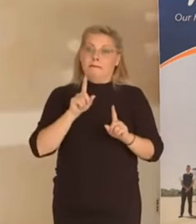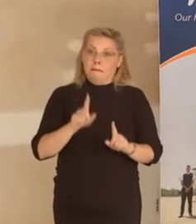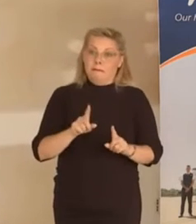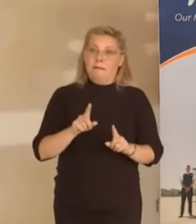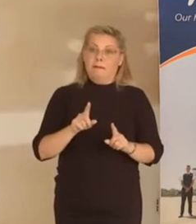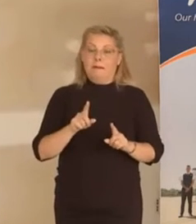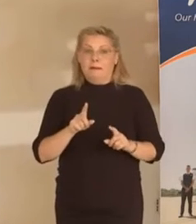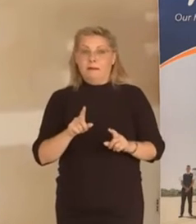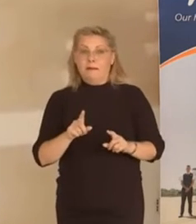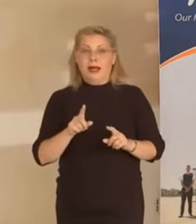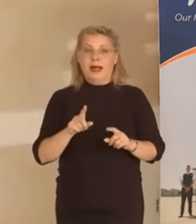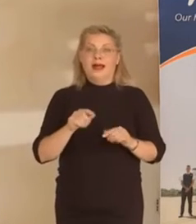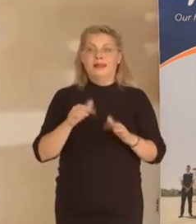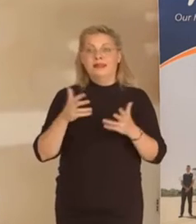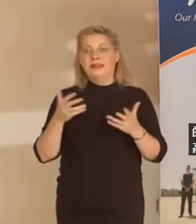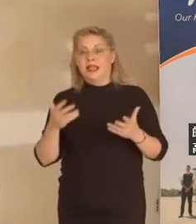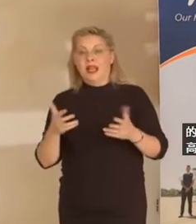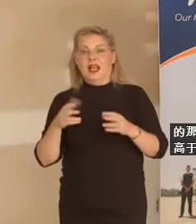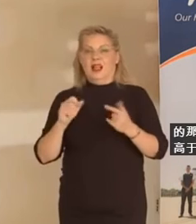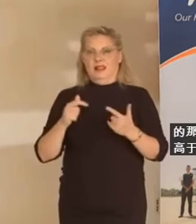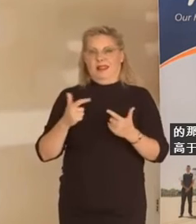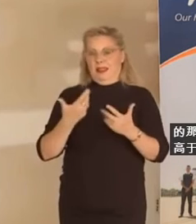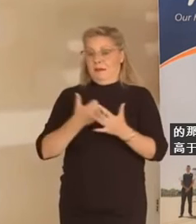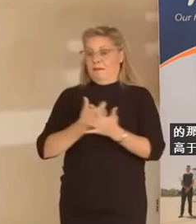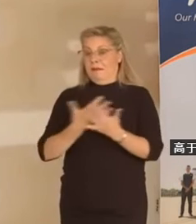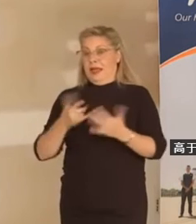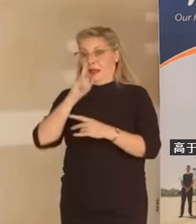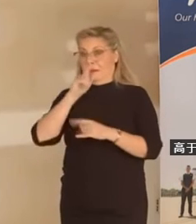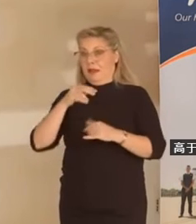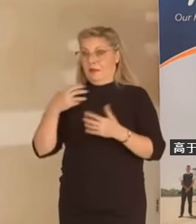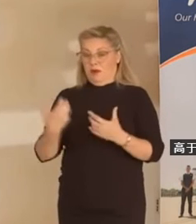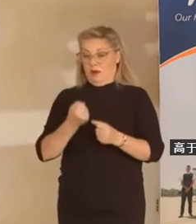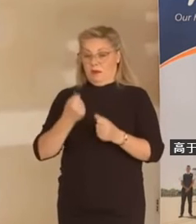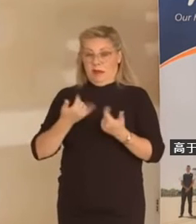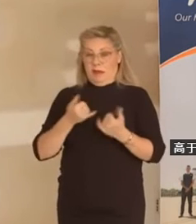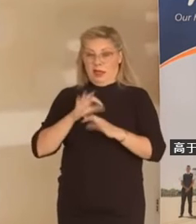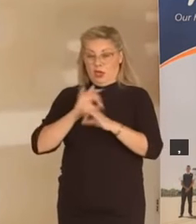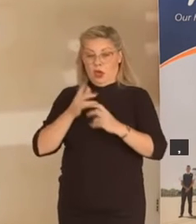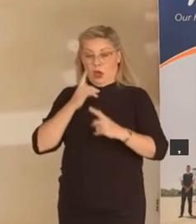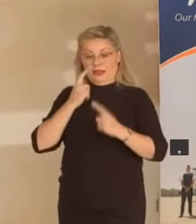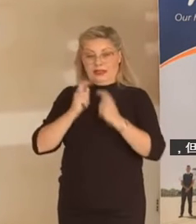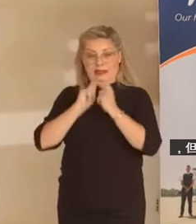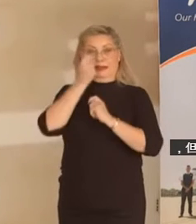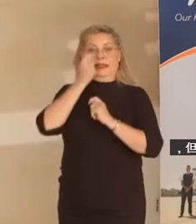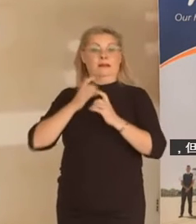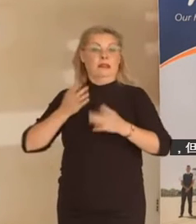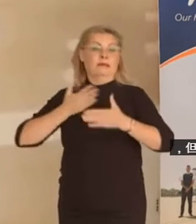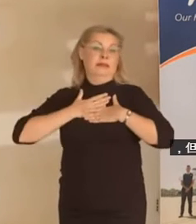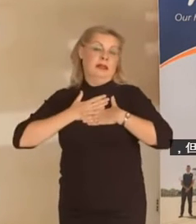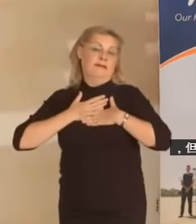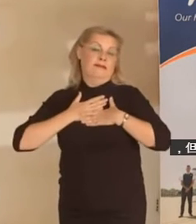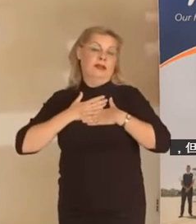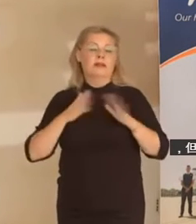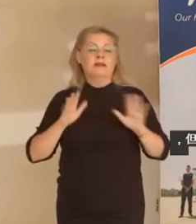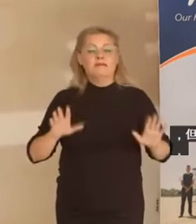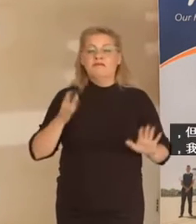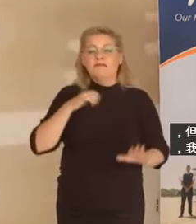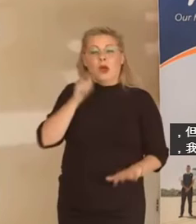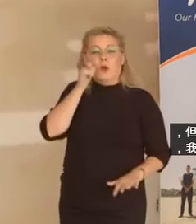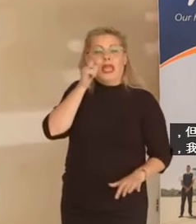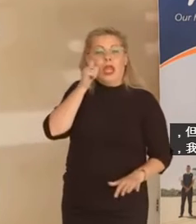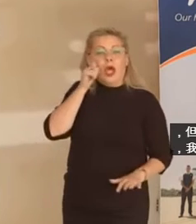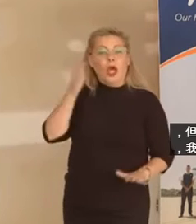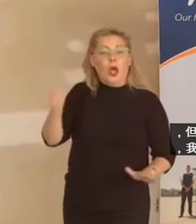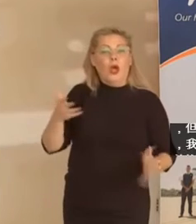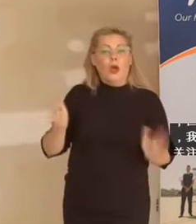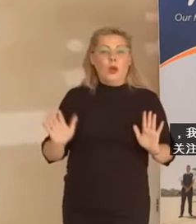COVID in the community to be higher than I think it's 8,000 cases we released today. But we've always said, and I